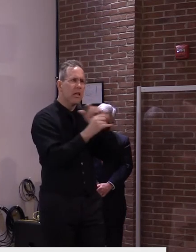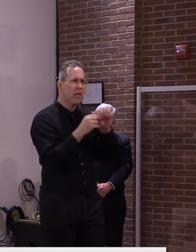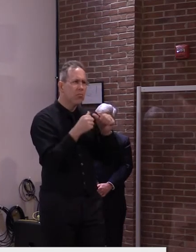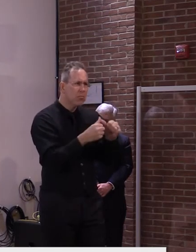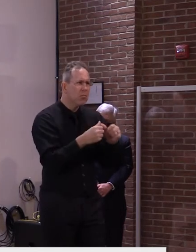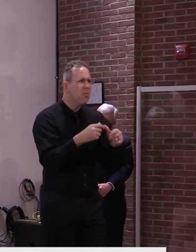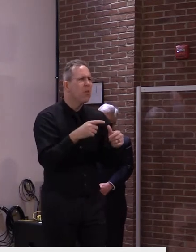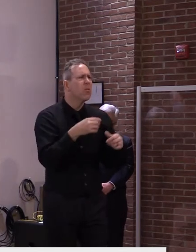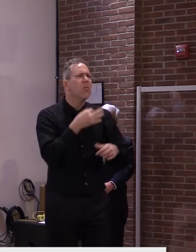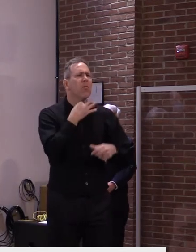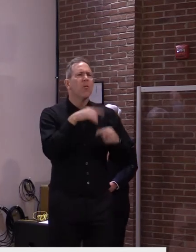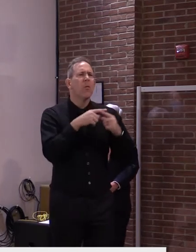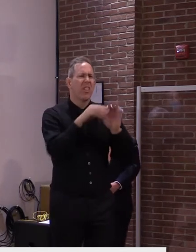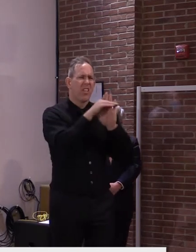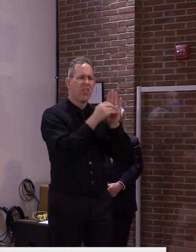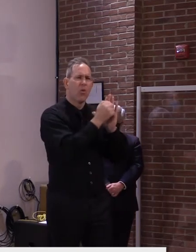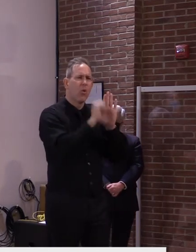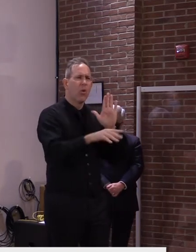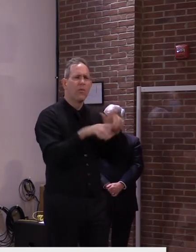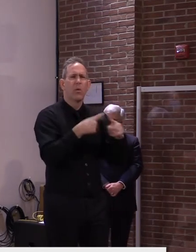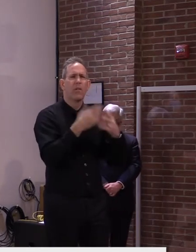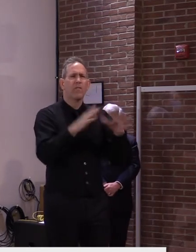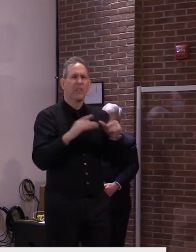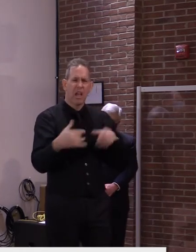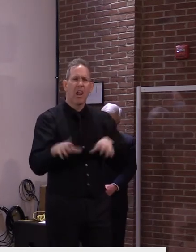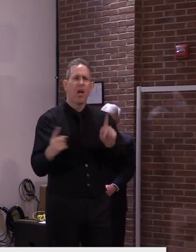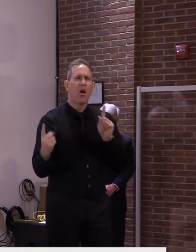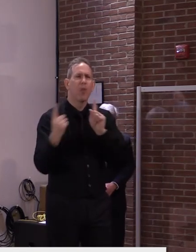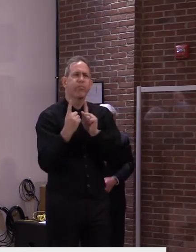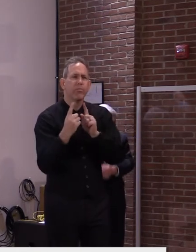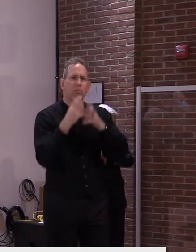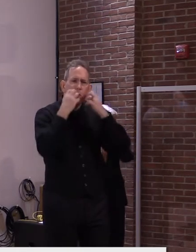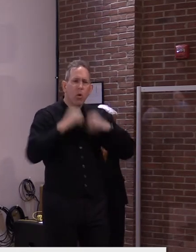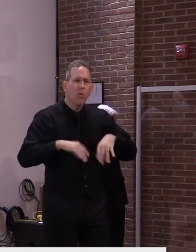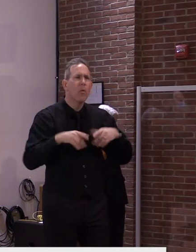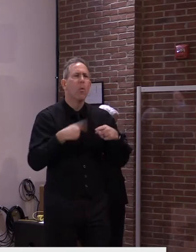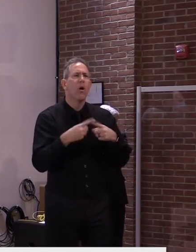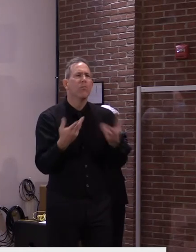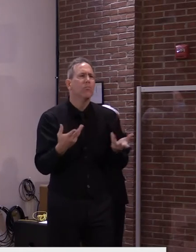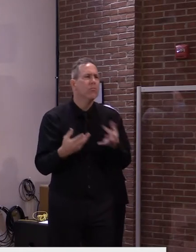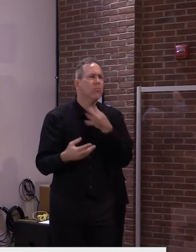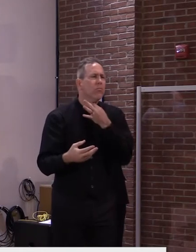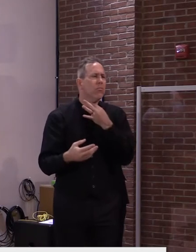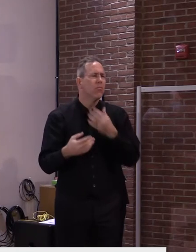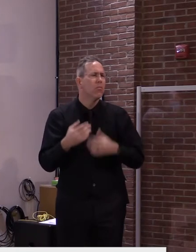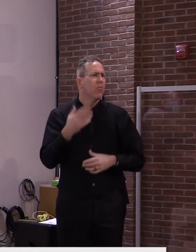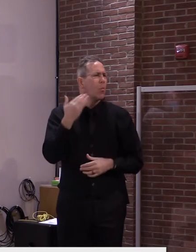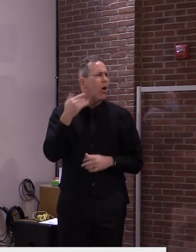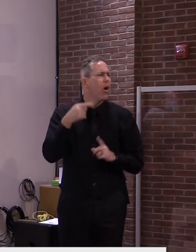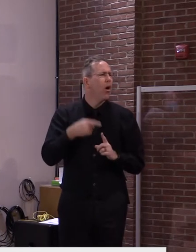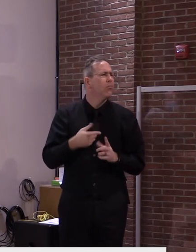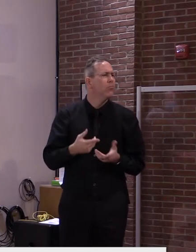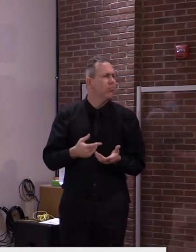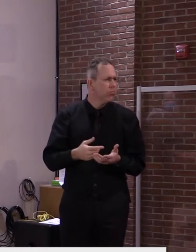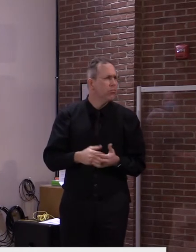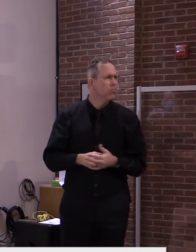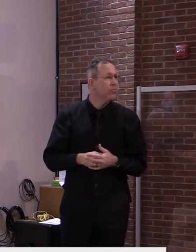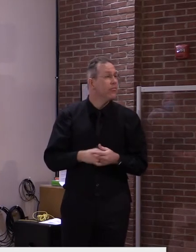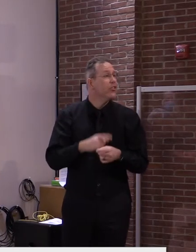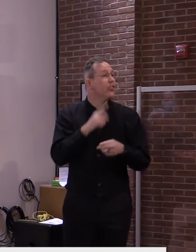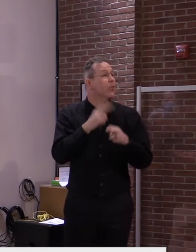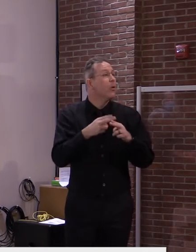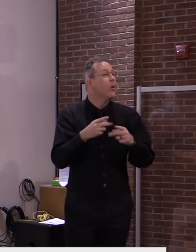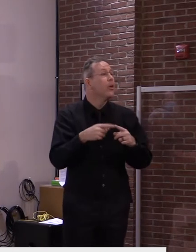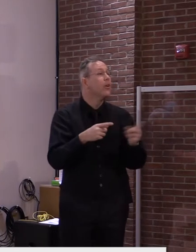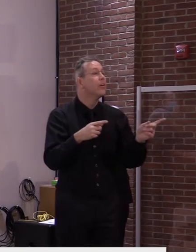also wondering if there's any concerns about large gatherings now that we're going to be having Super Bowl in about just over a